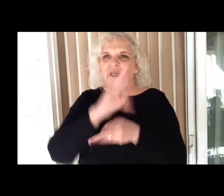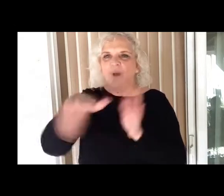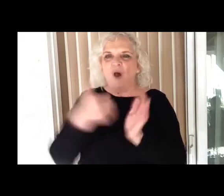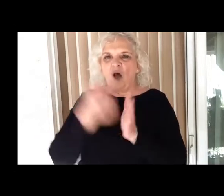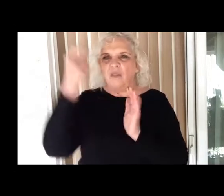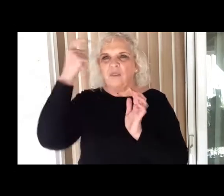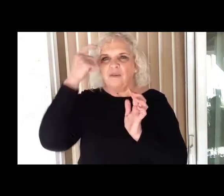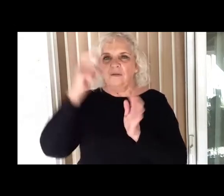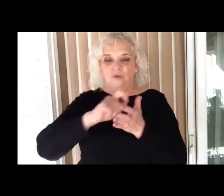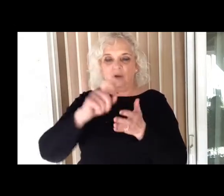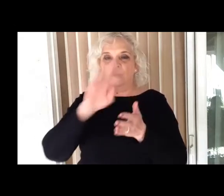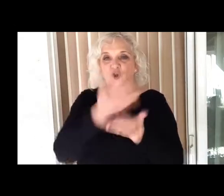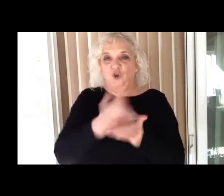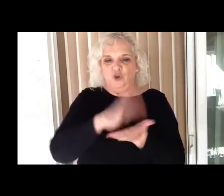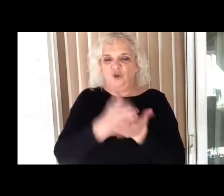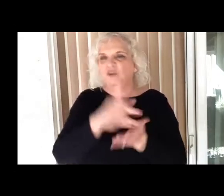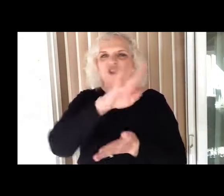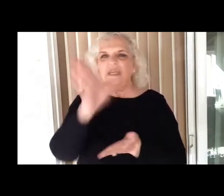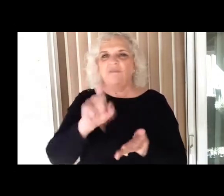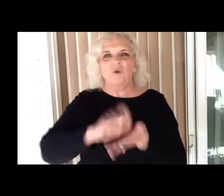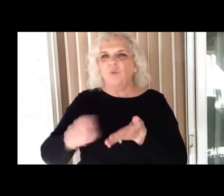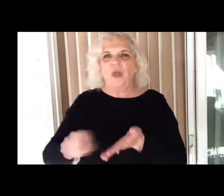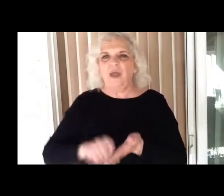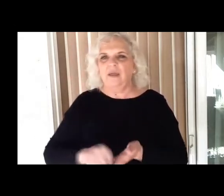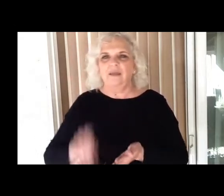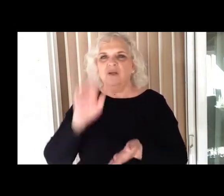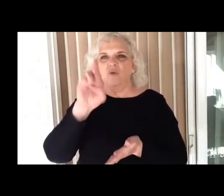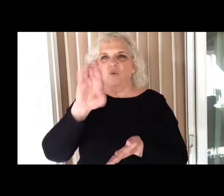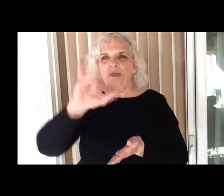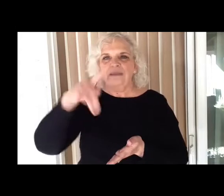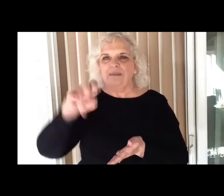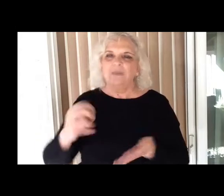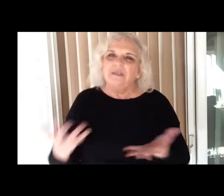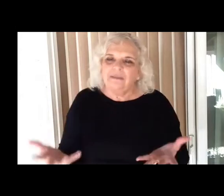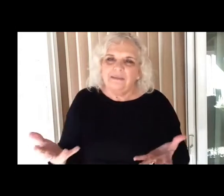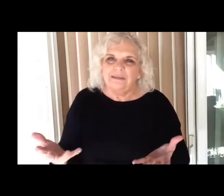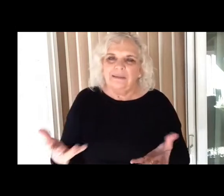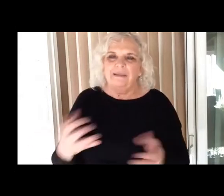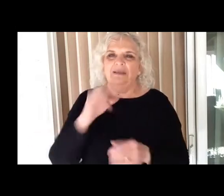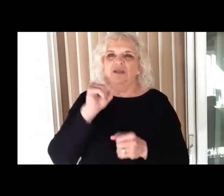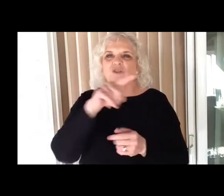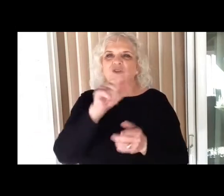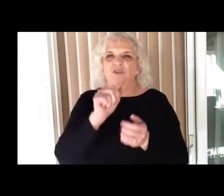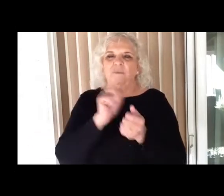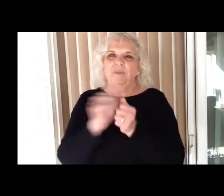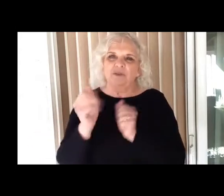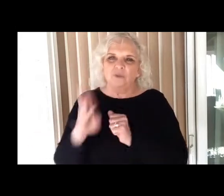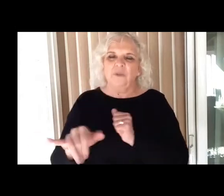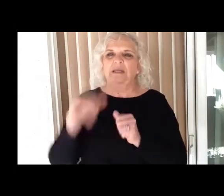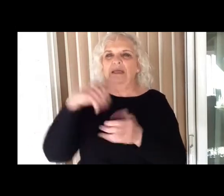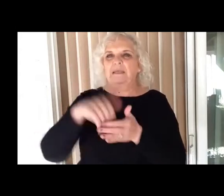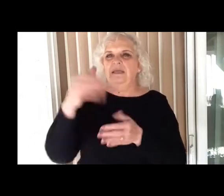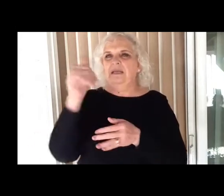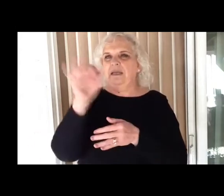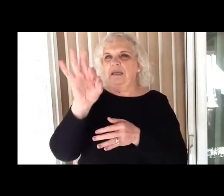She never wrote anything down. And she passed away in 1975. And